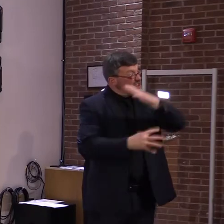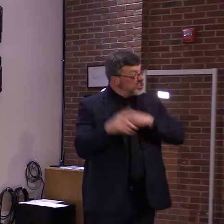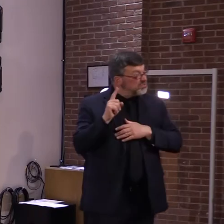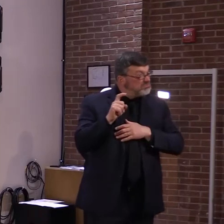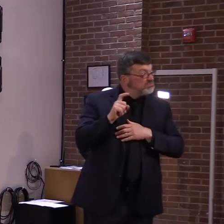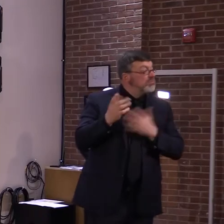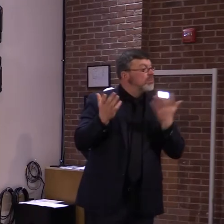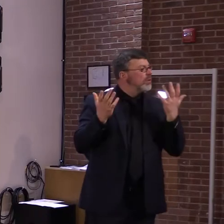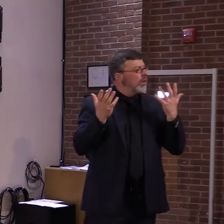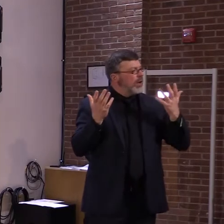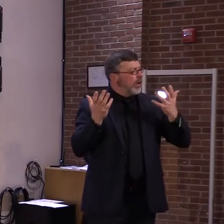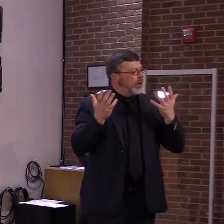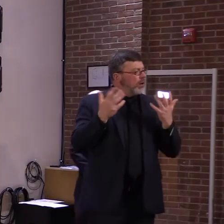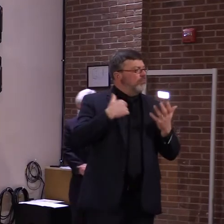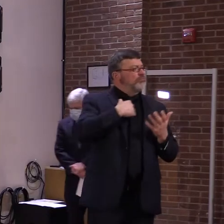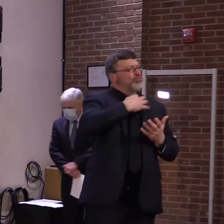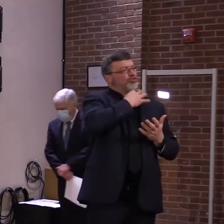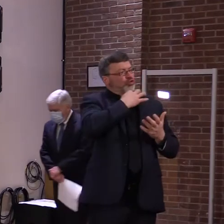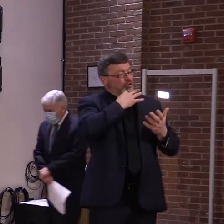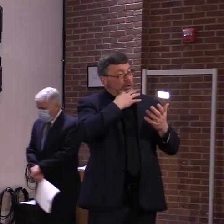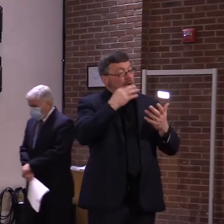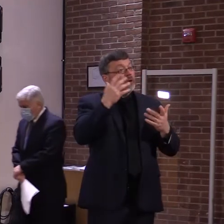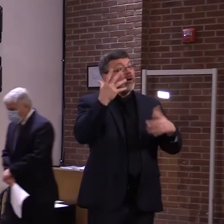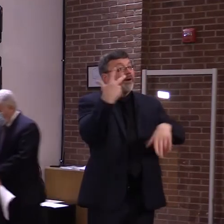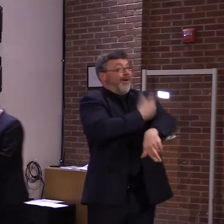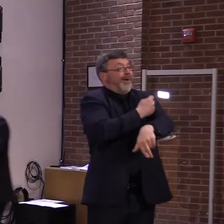leftover doses, and to what degree?